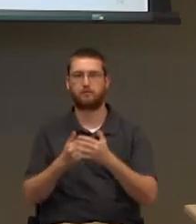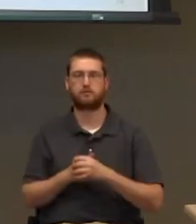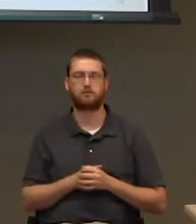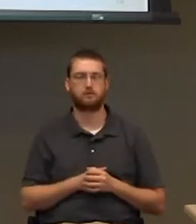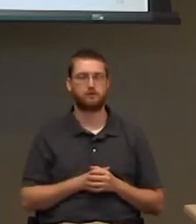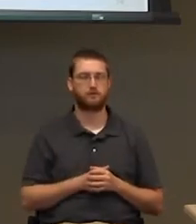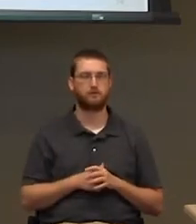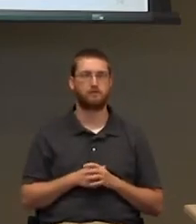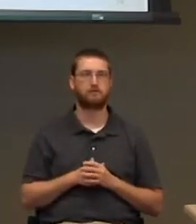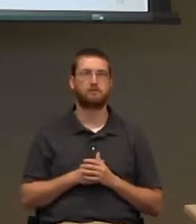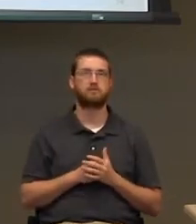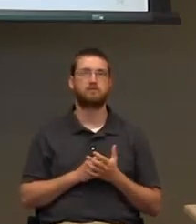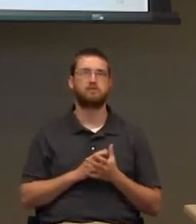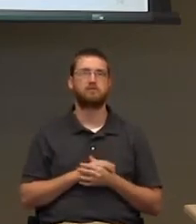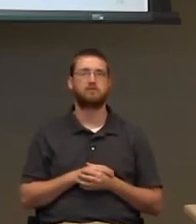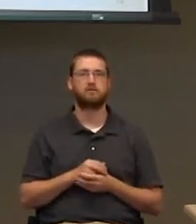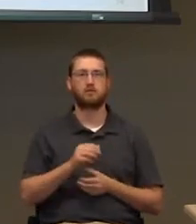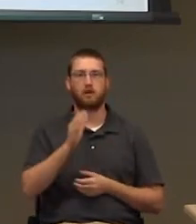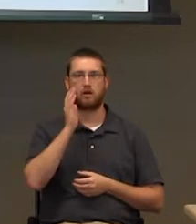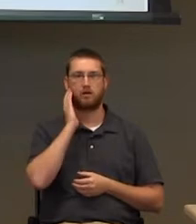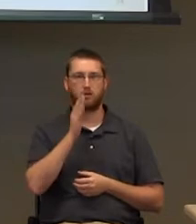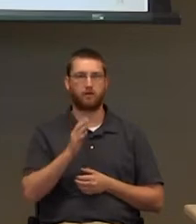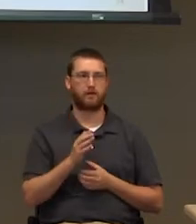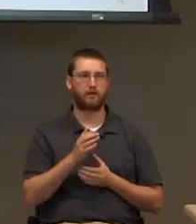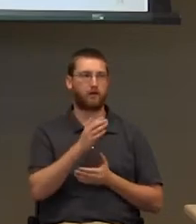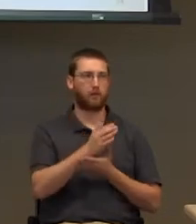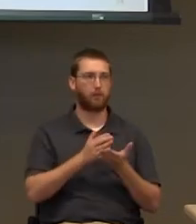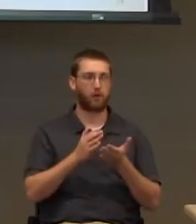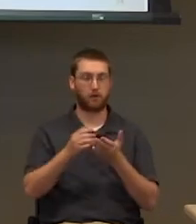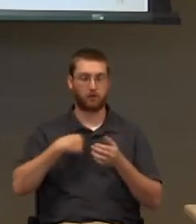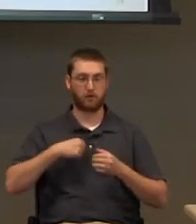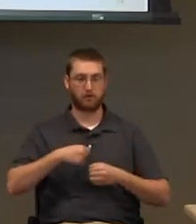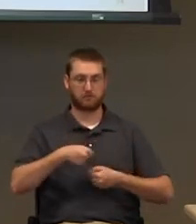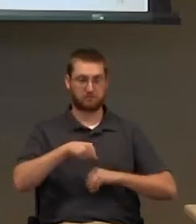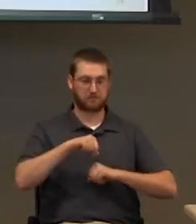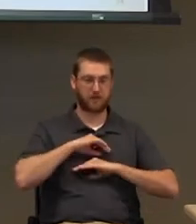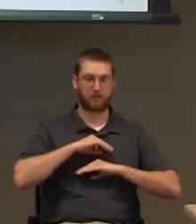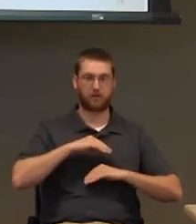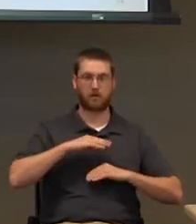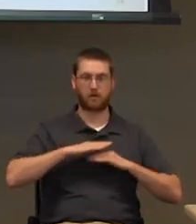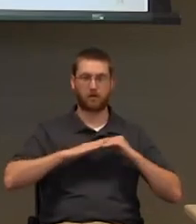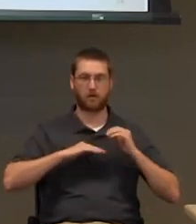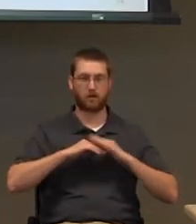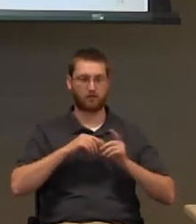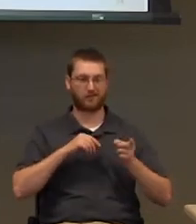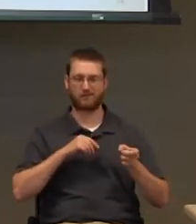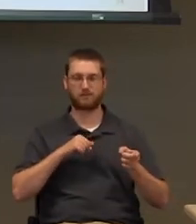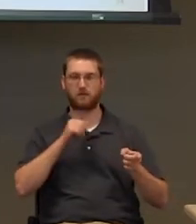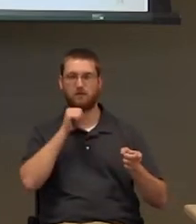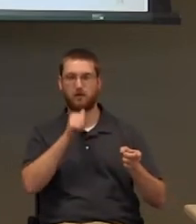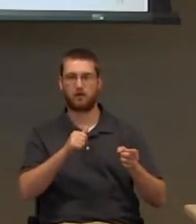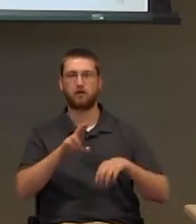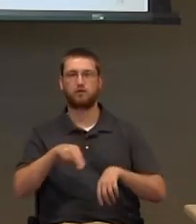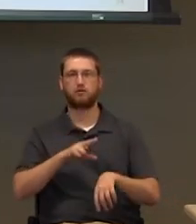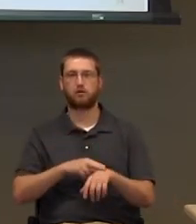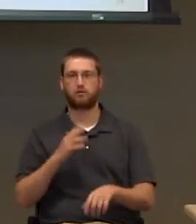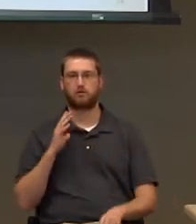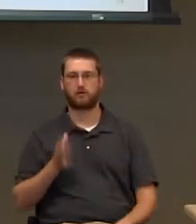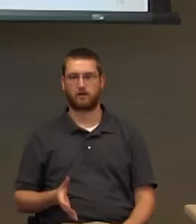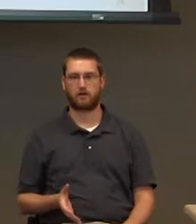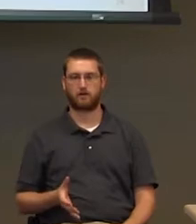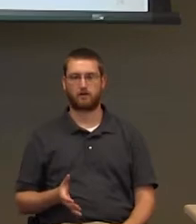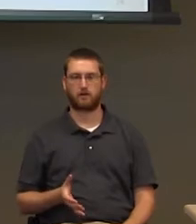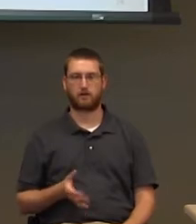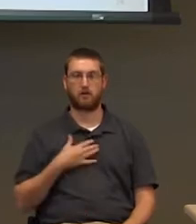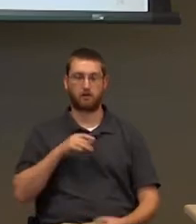there's always going to be bits and pieces that we may not be terribly comfortable with, but that's normal. Once again, when we got feedback on priorities,